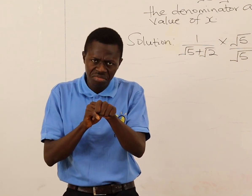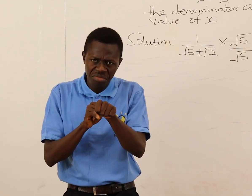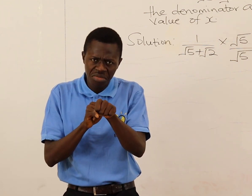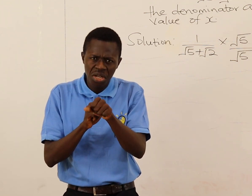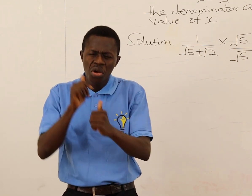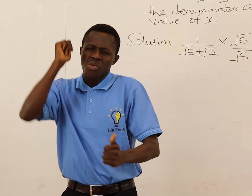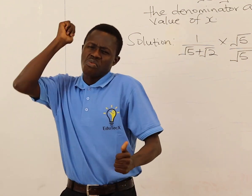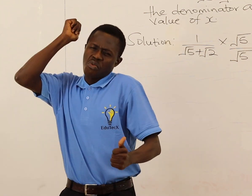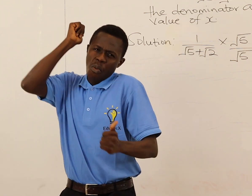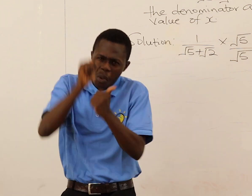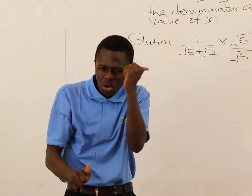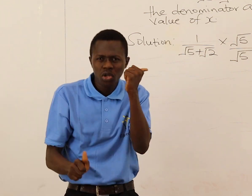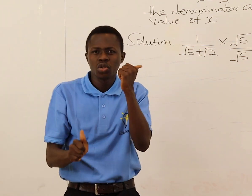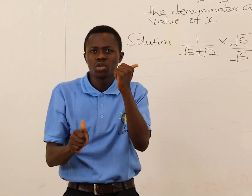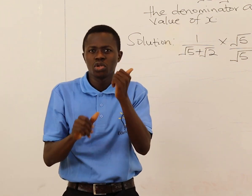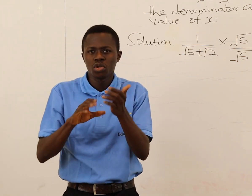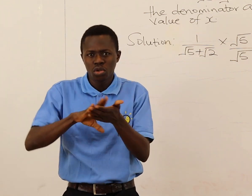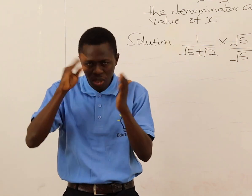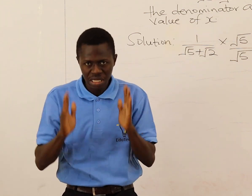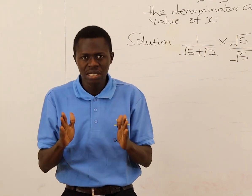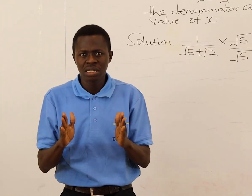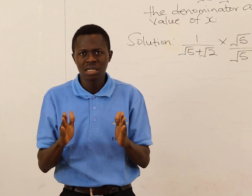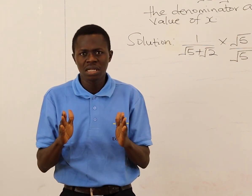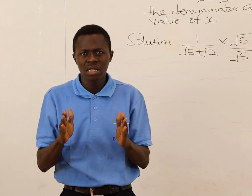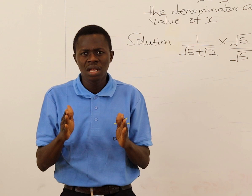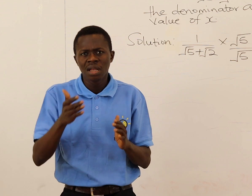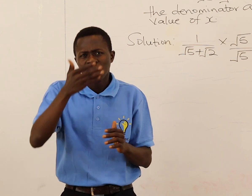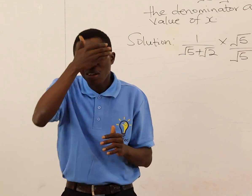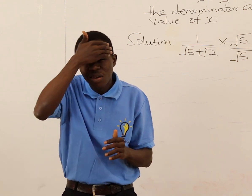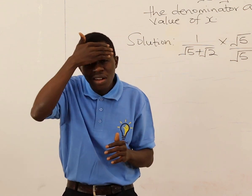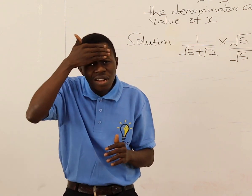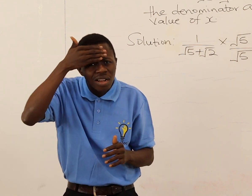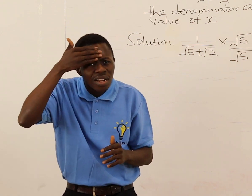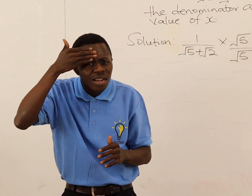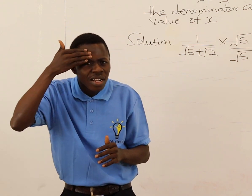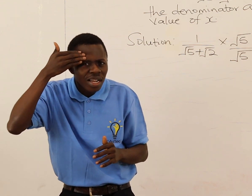But sometimes most students forget.